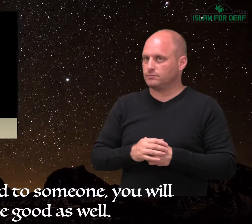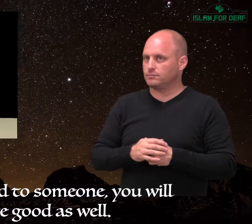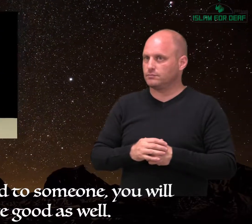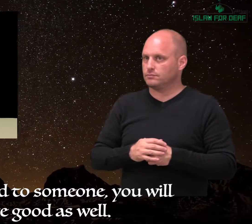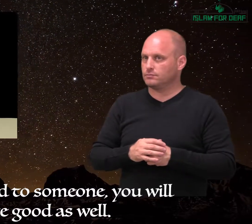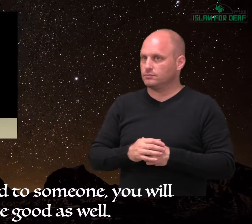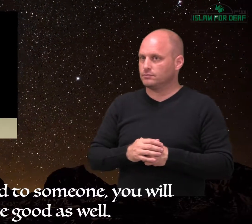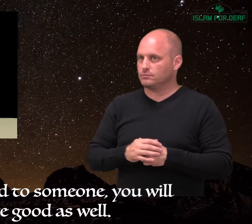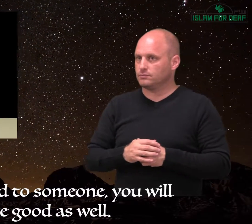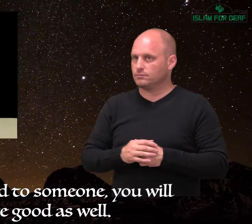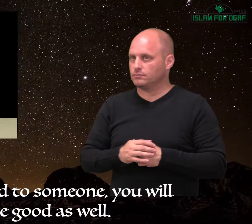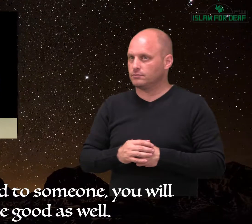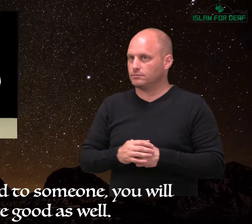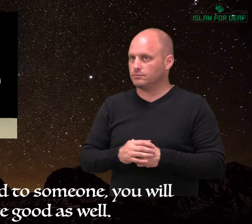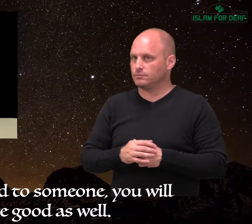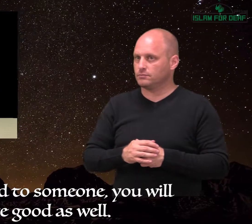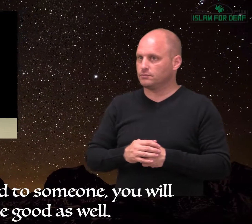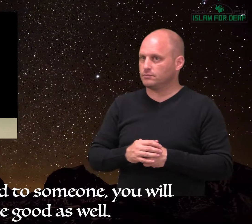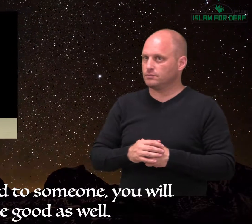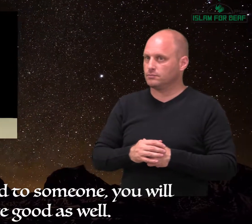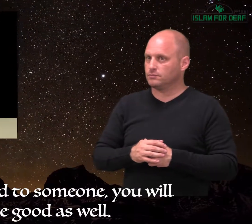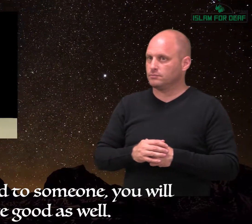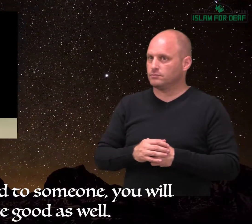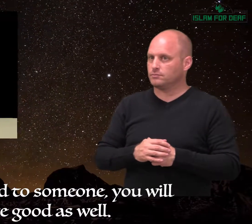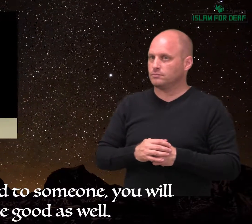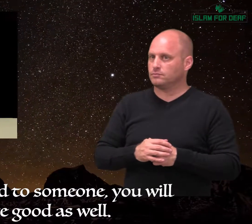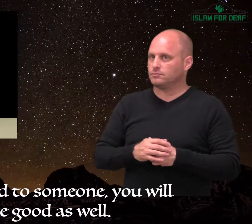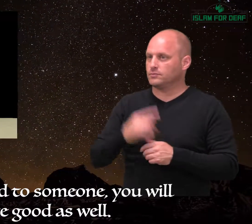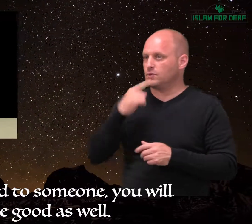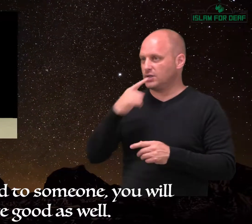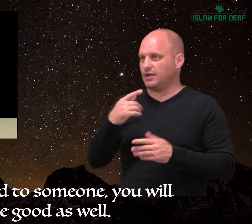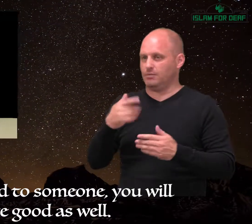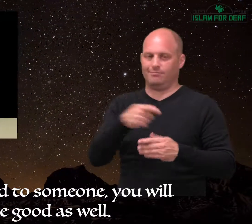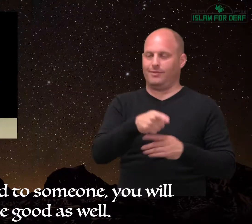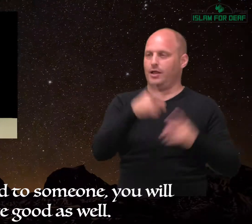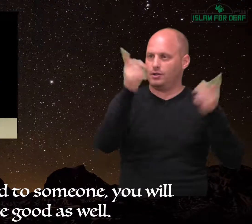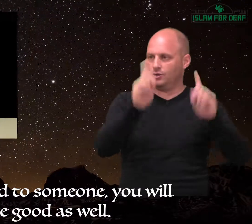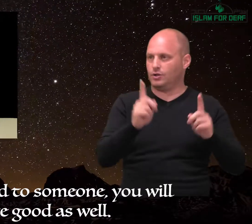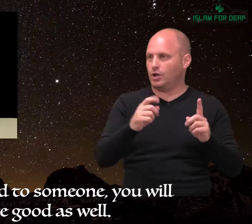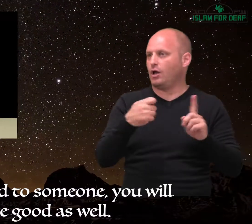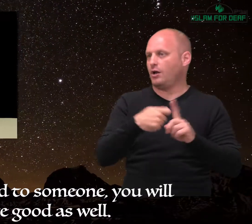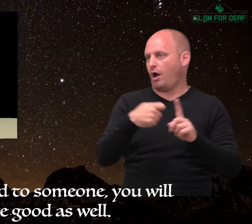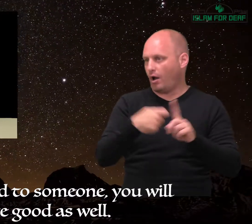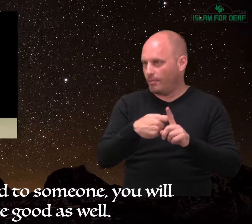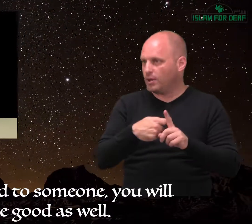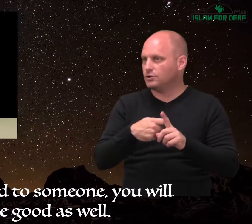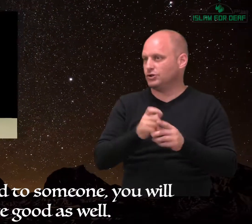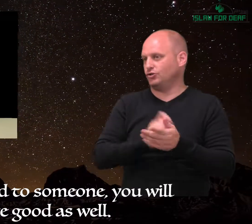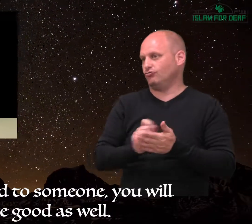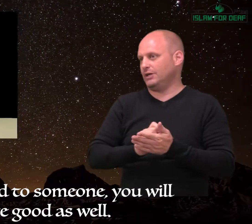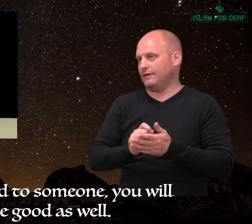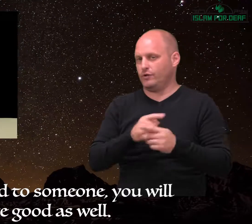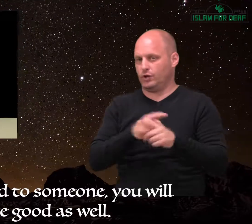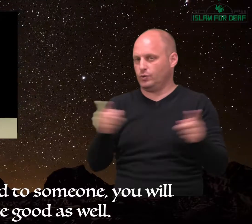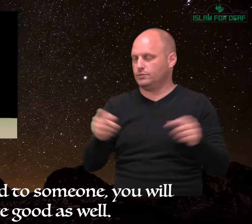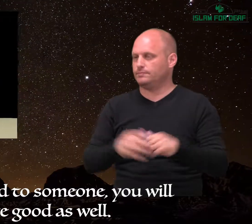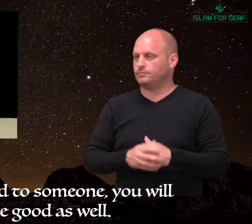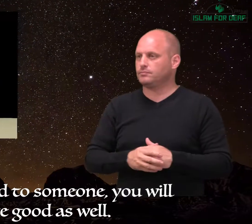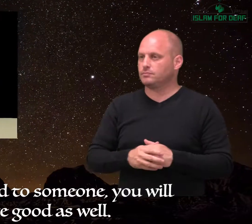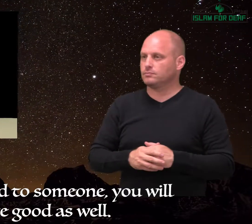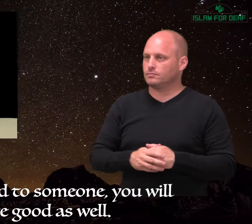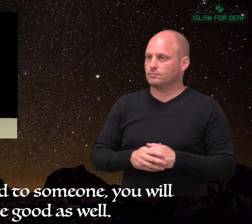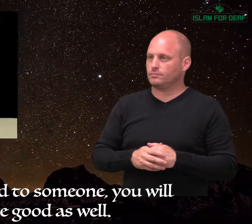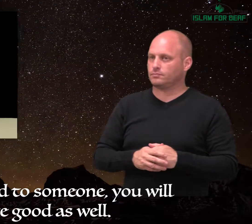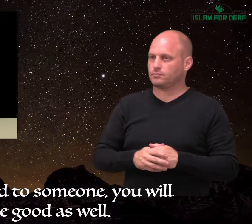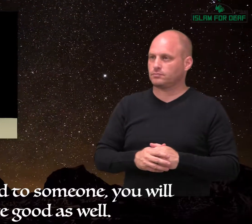karma, yeah, say Okay. So they say, like, well, it's karma, this is the thing that goes around, and it's written for you, this. Hmm.